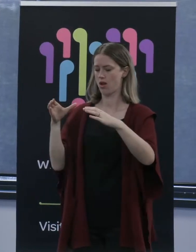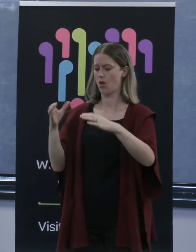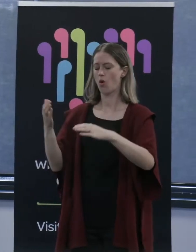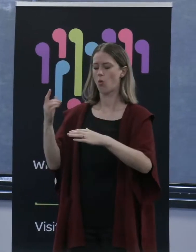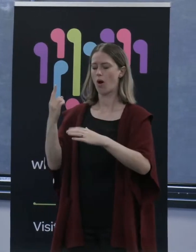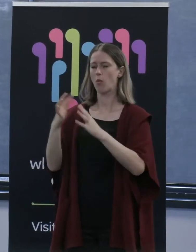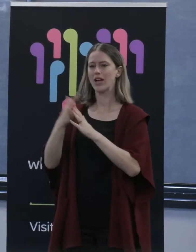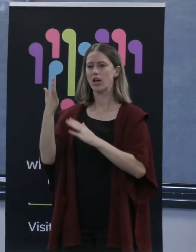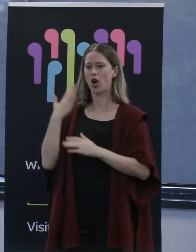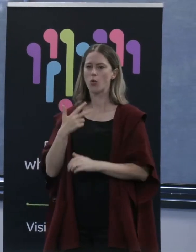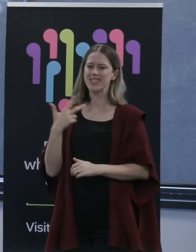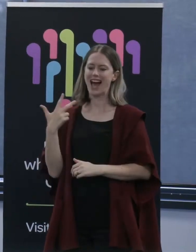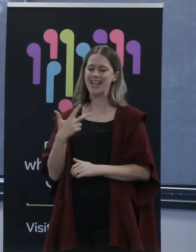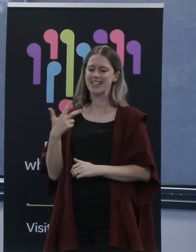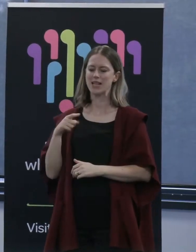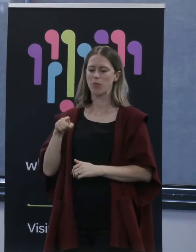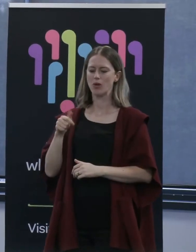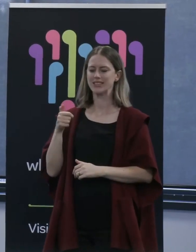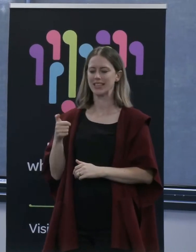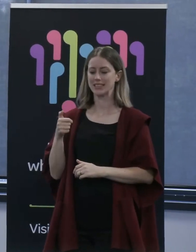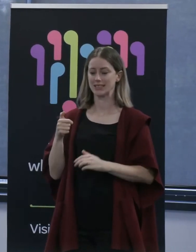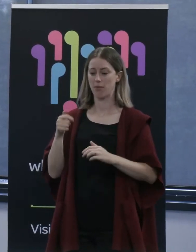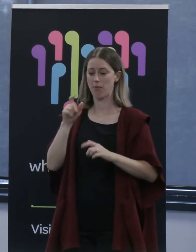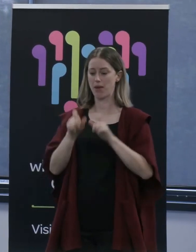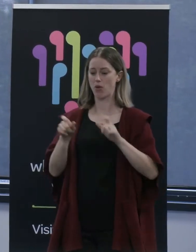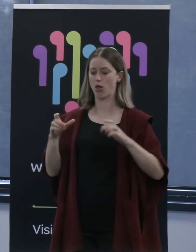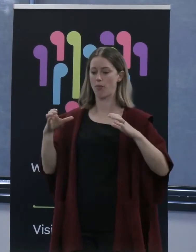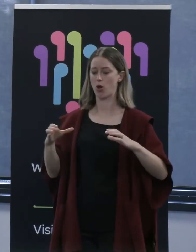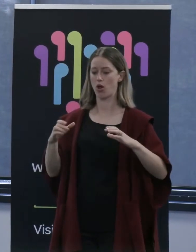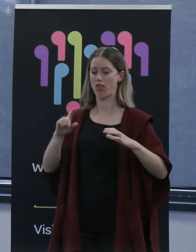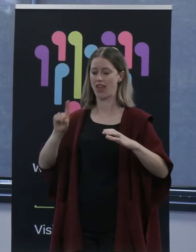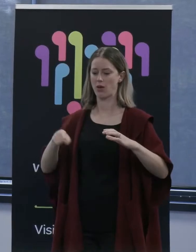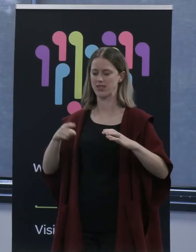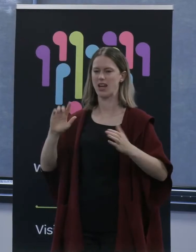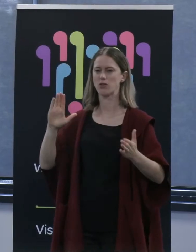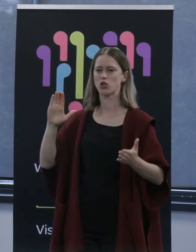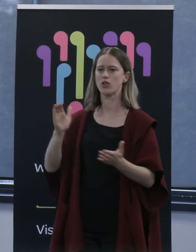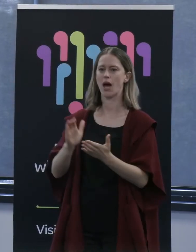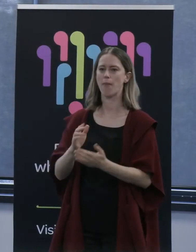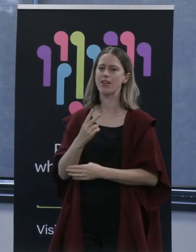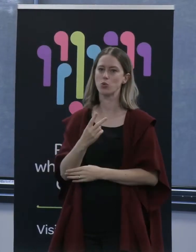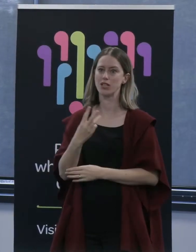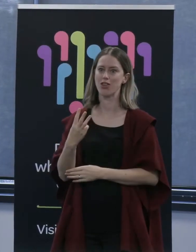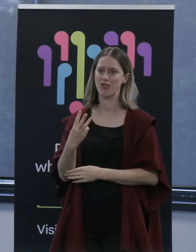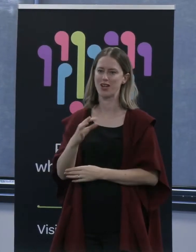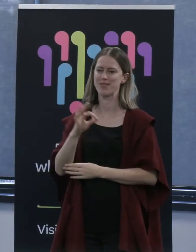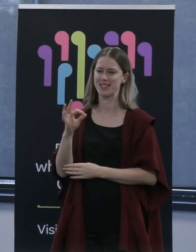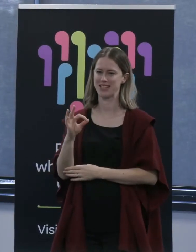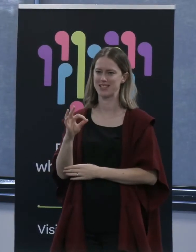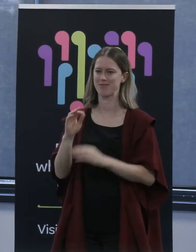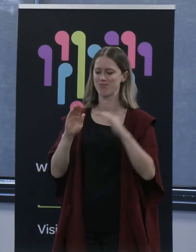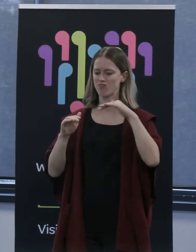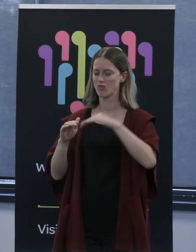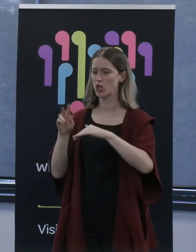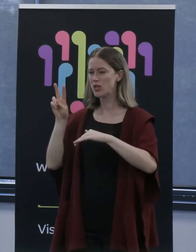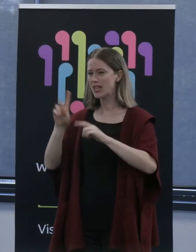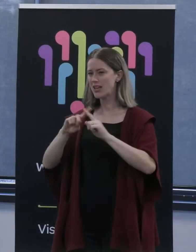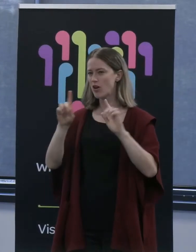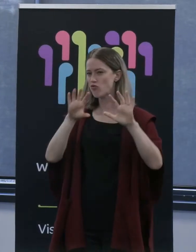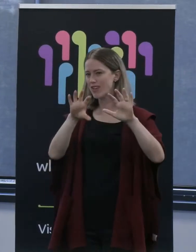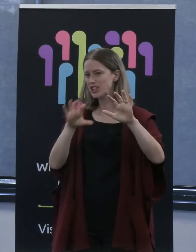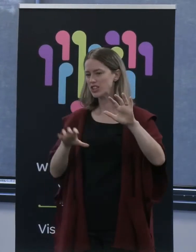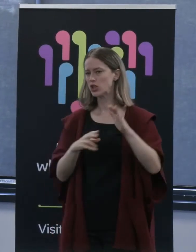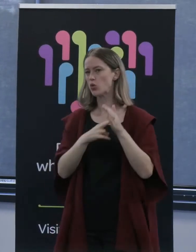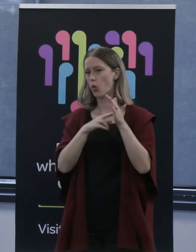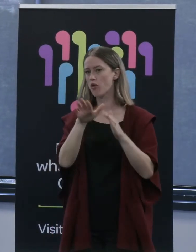18.6 per 1,000 to 14.3 per 1,000, so that's a 23% drop. You can see regional variation there. The northern